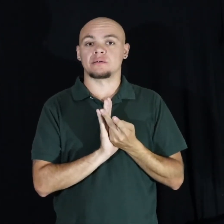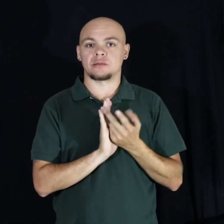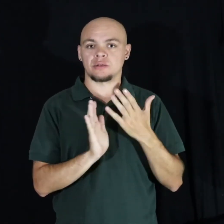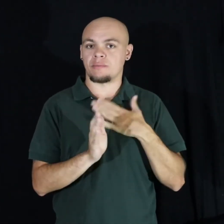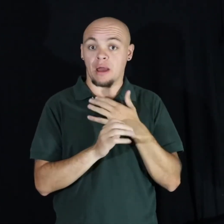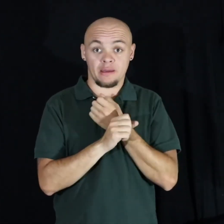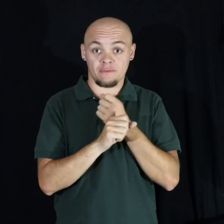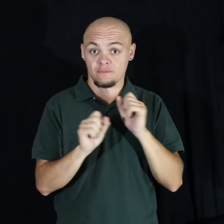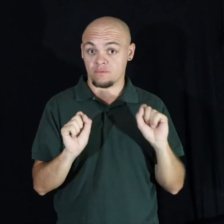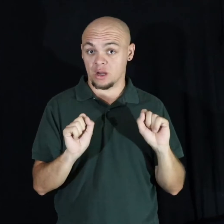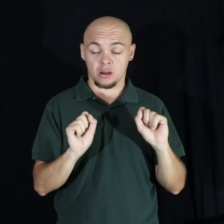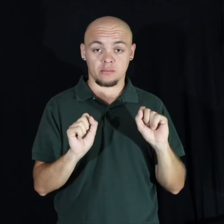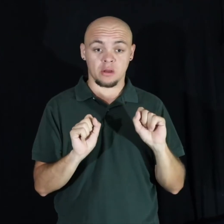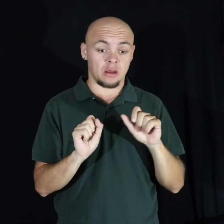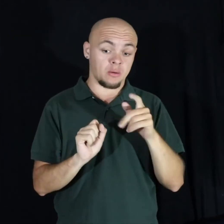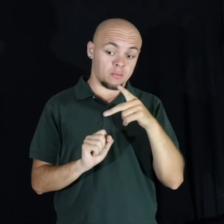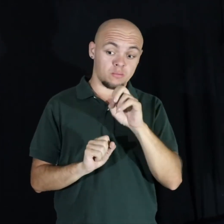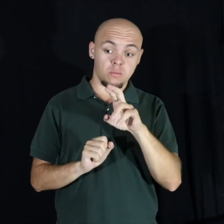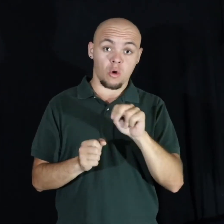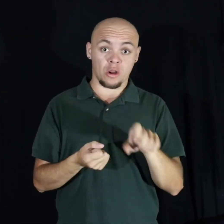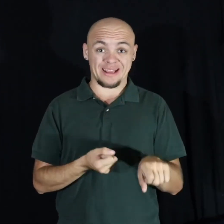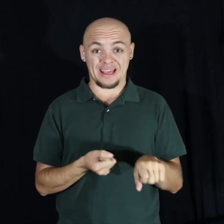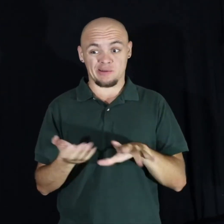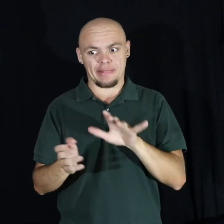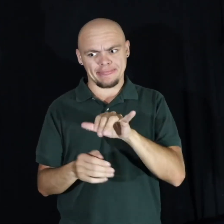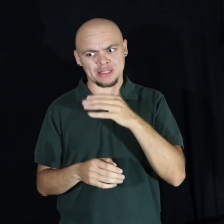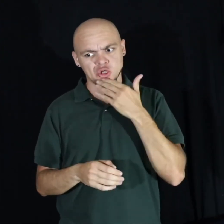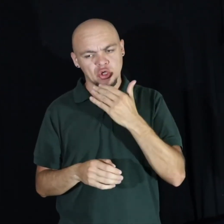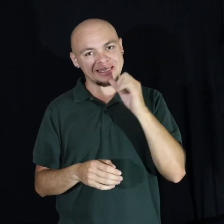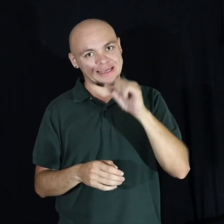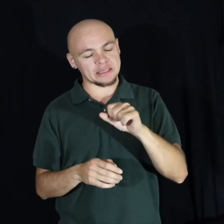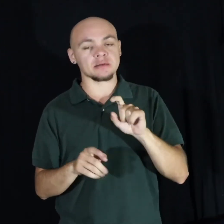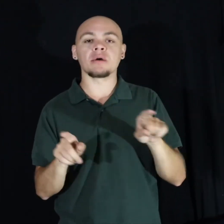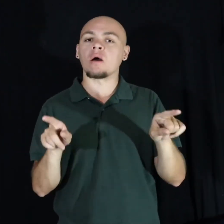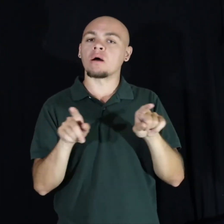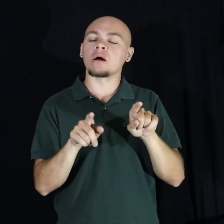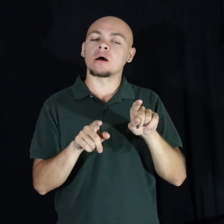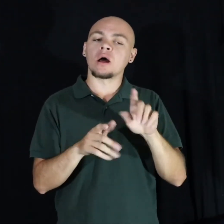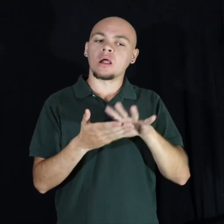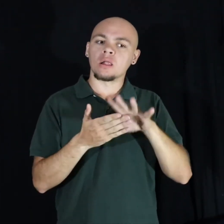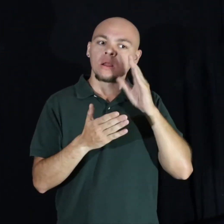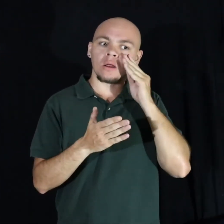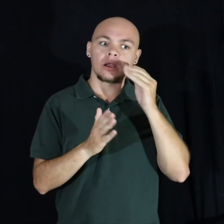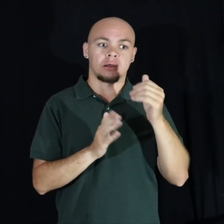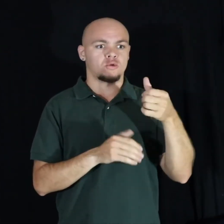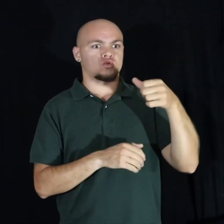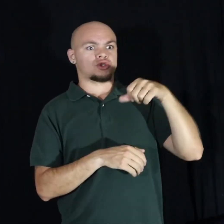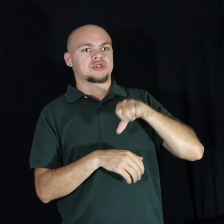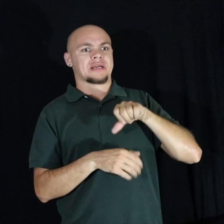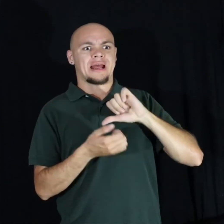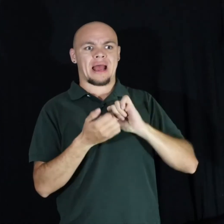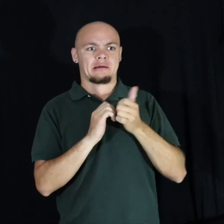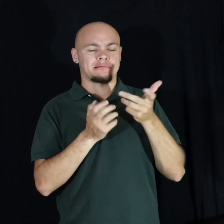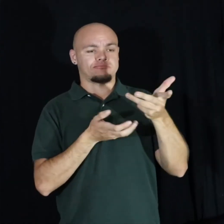didn't come from getting rid of porn, even though that was a good thing, but it came from learning how to handle rejection.